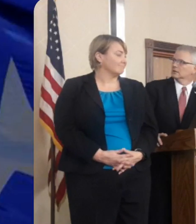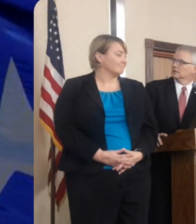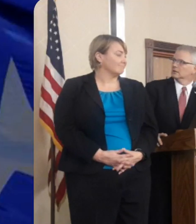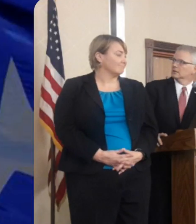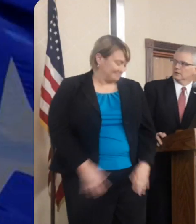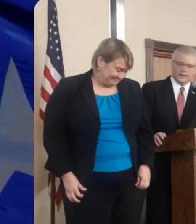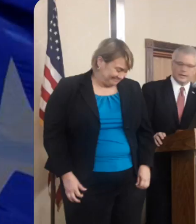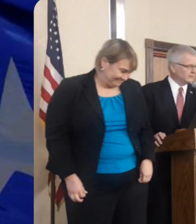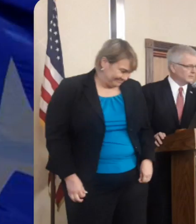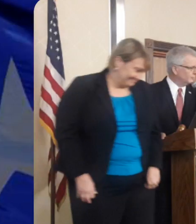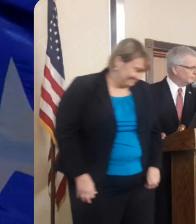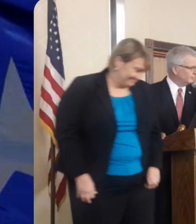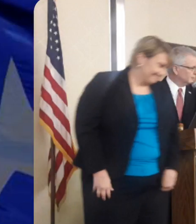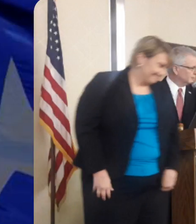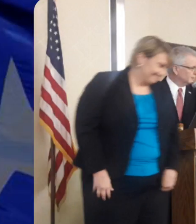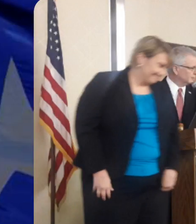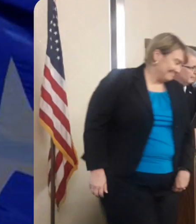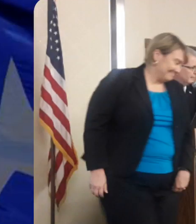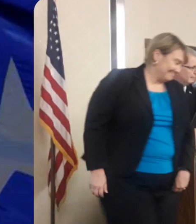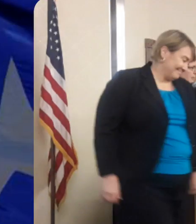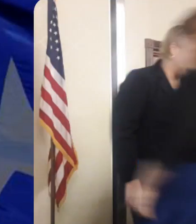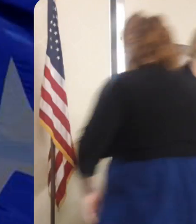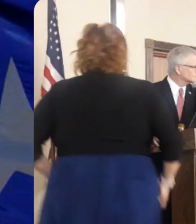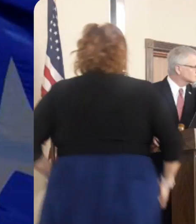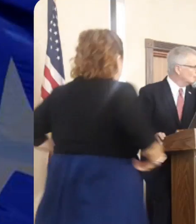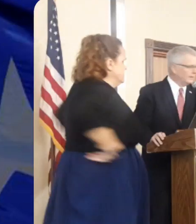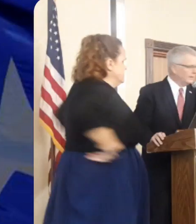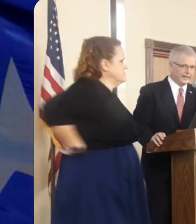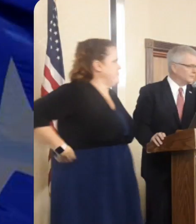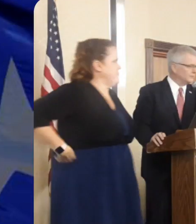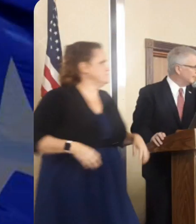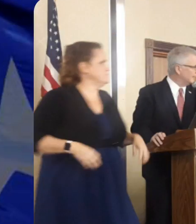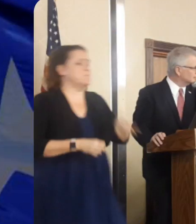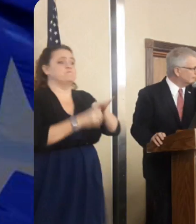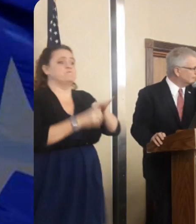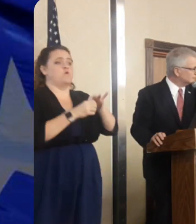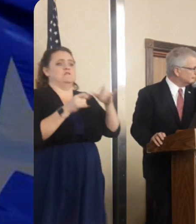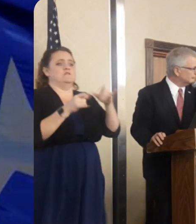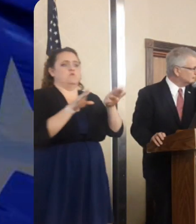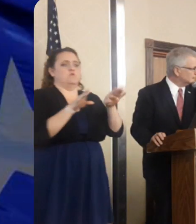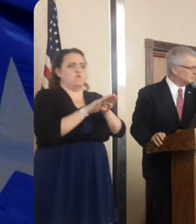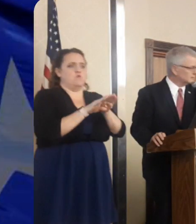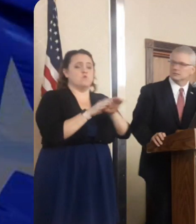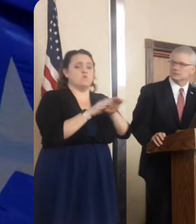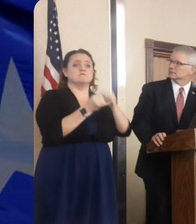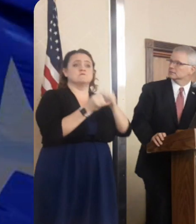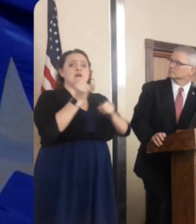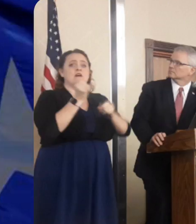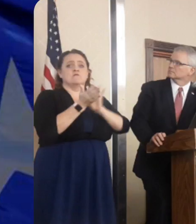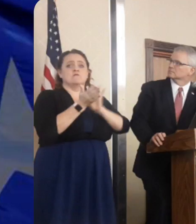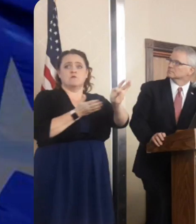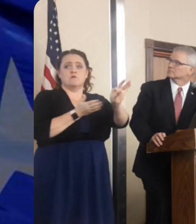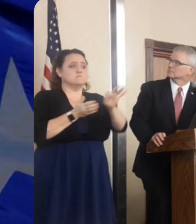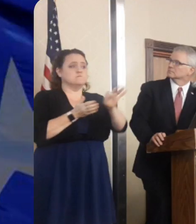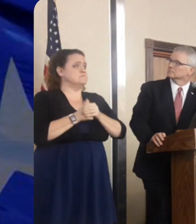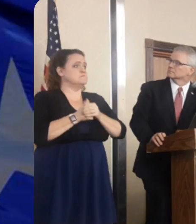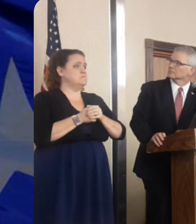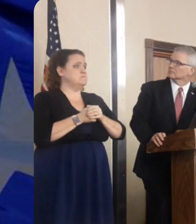All right, voting is now closed. And the final count is,